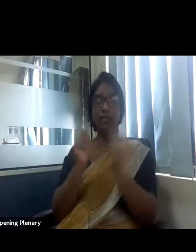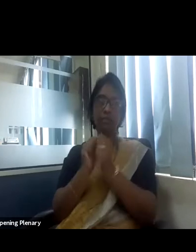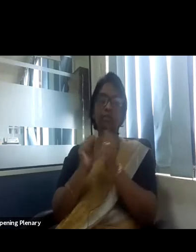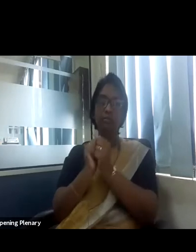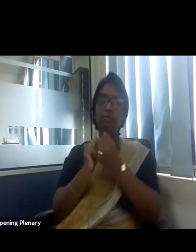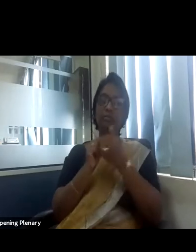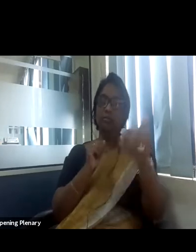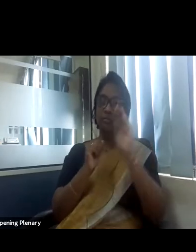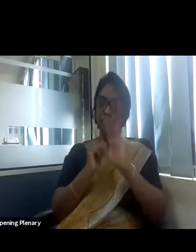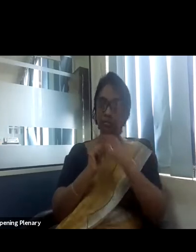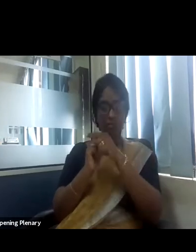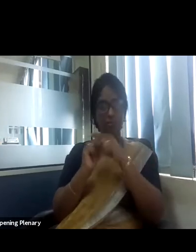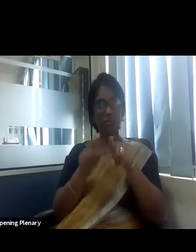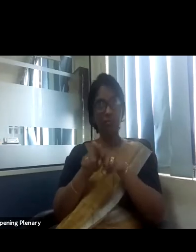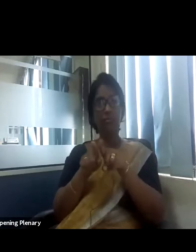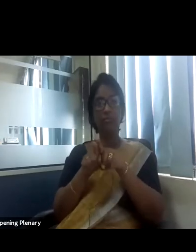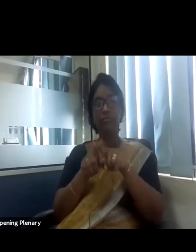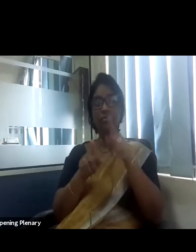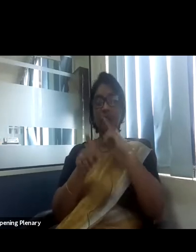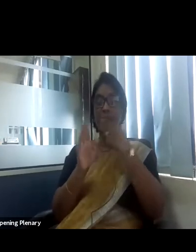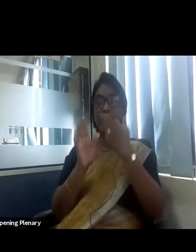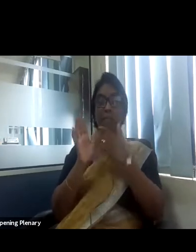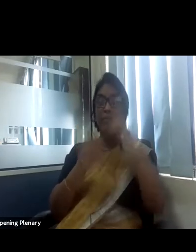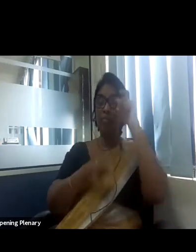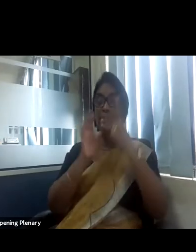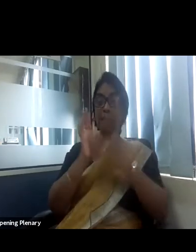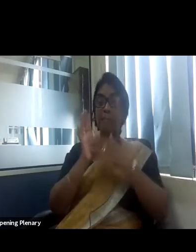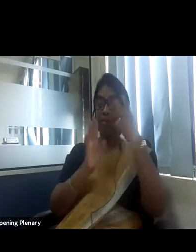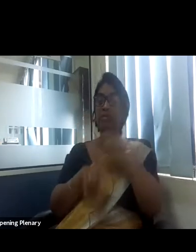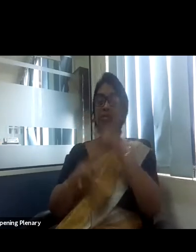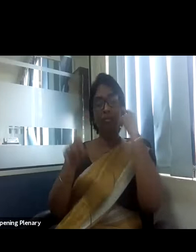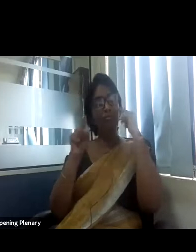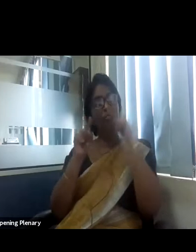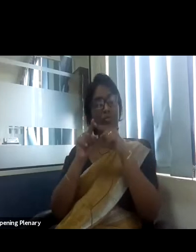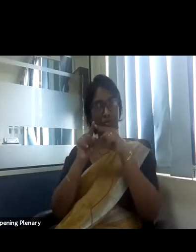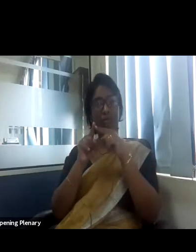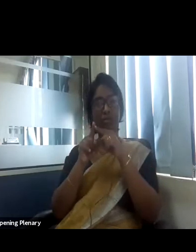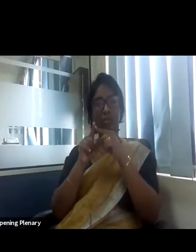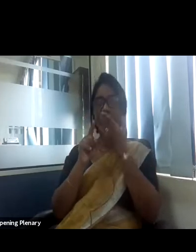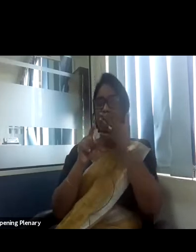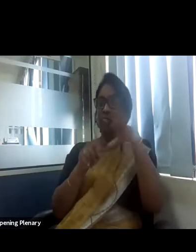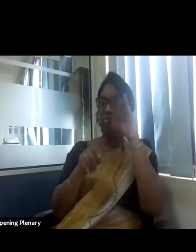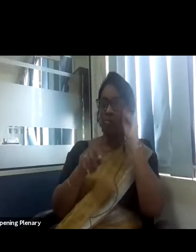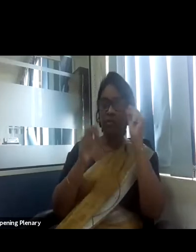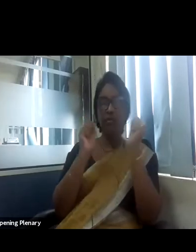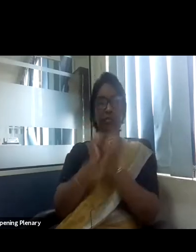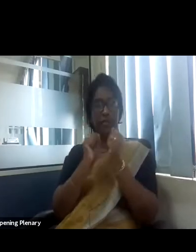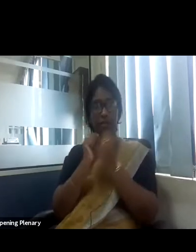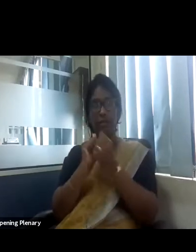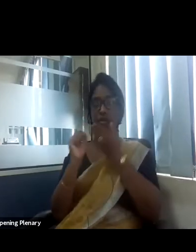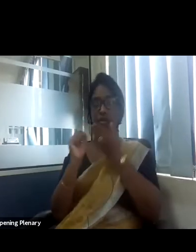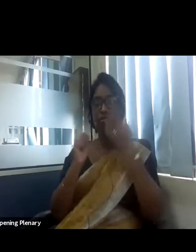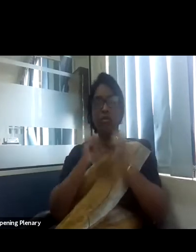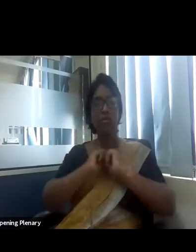exciting days that we hope you will enjoy. Let me now hand over the proceedings to Janani Wijetunga, Network